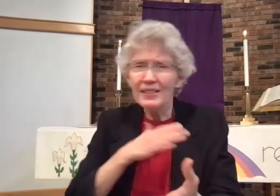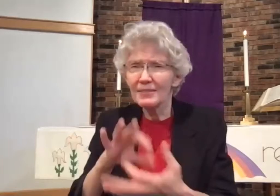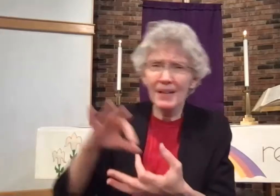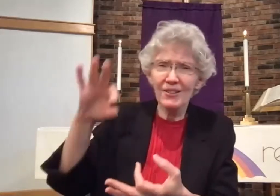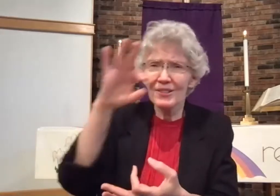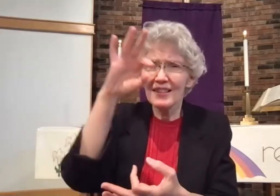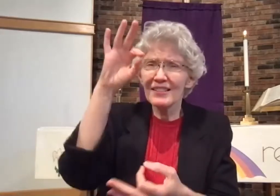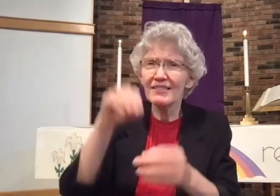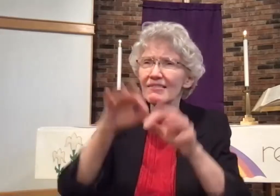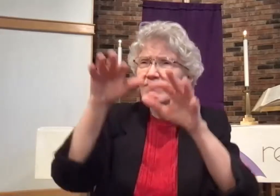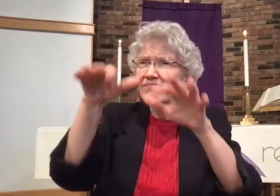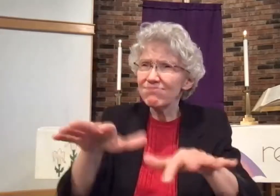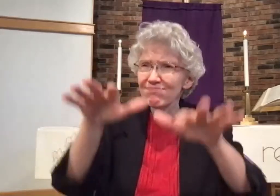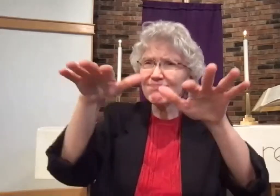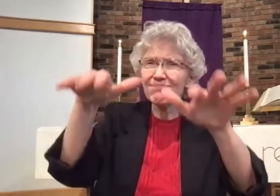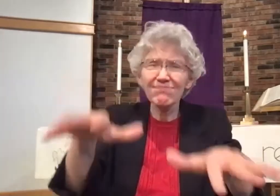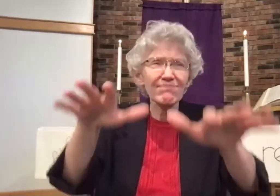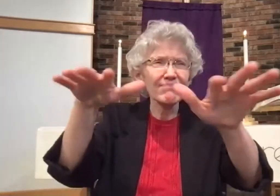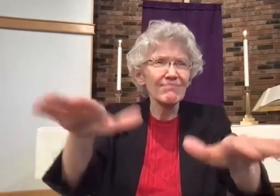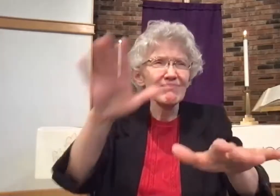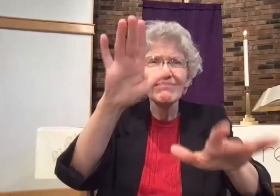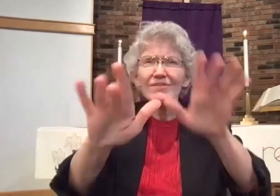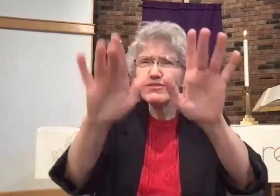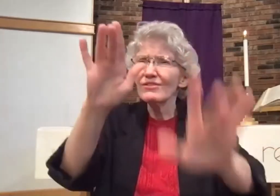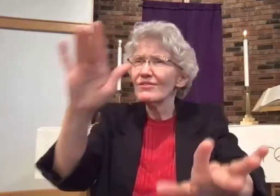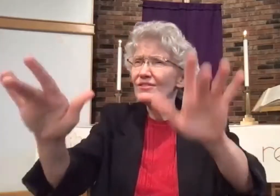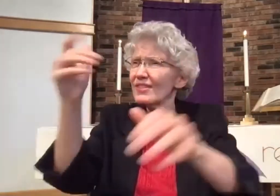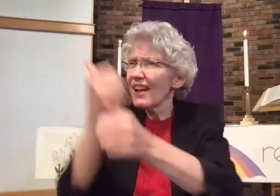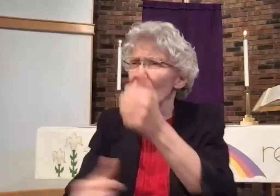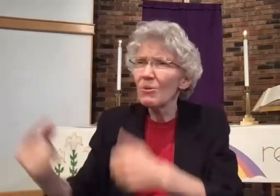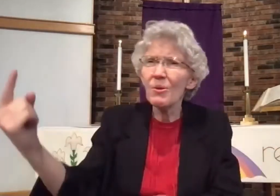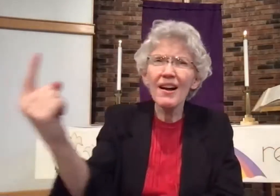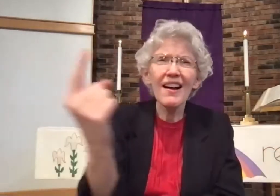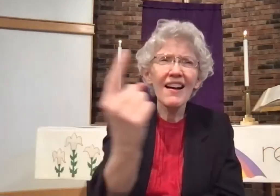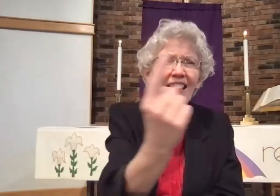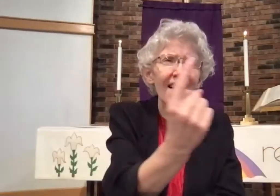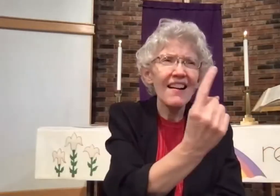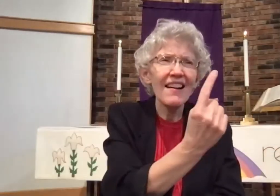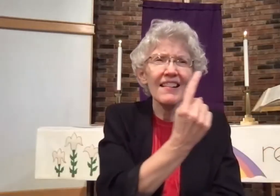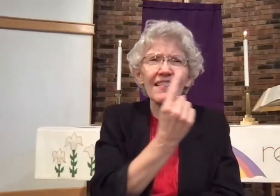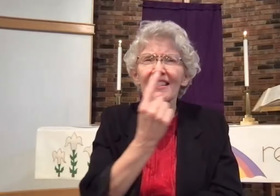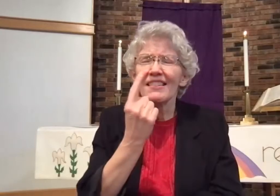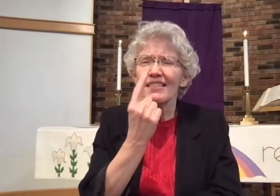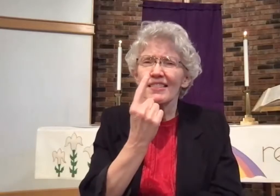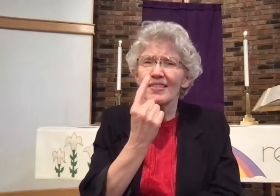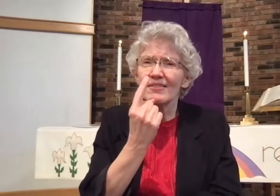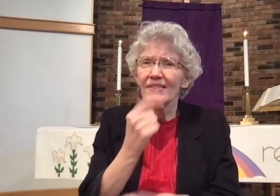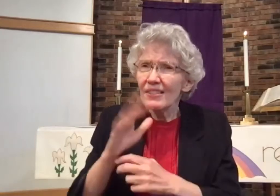mean?" Others made fun of the Lord's followers, saying, "They are drunk." Peter stood with the 11